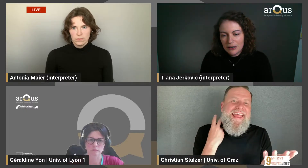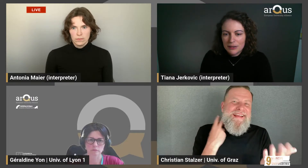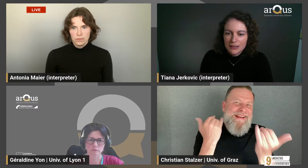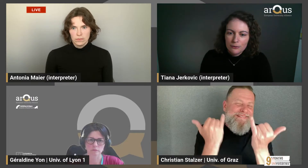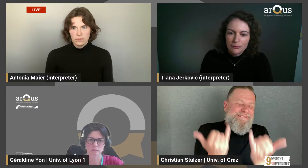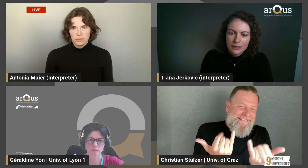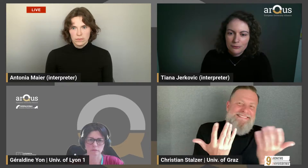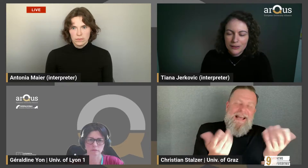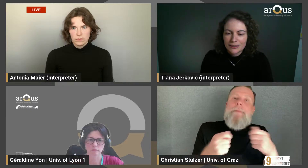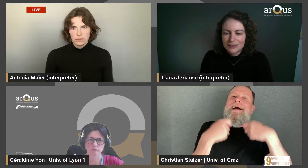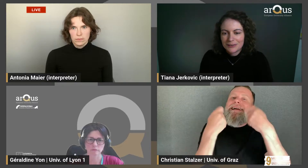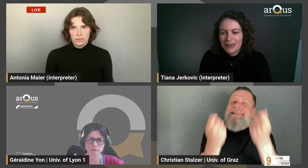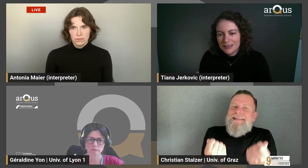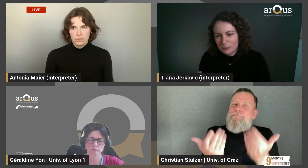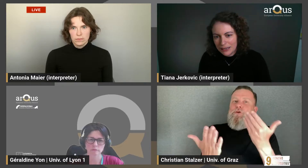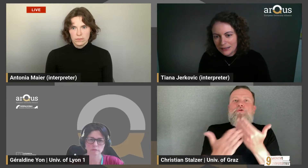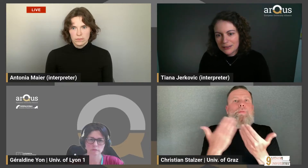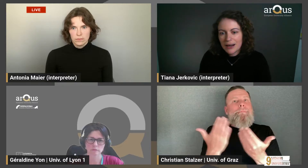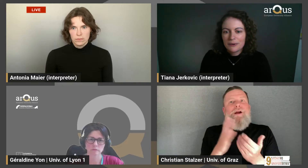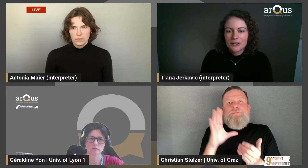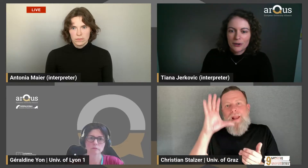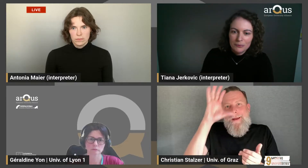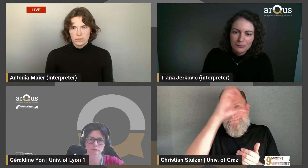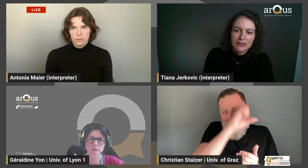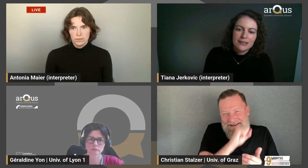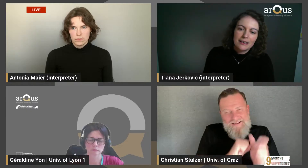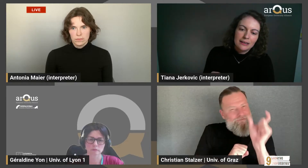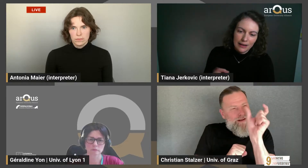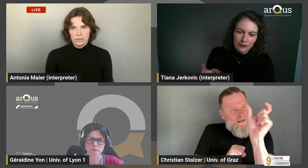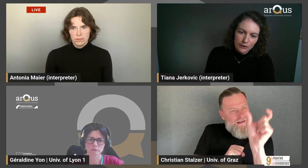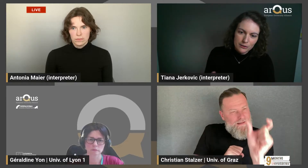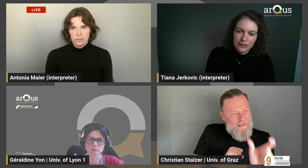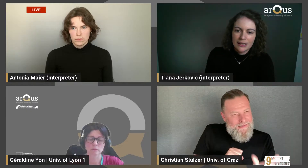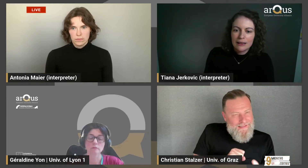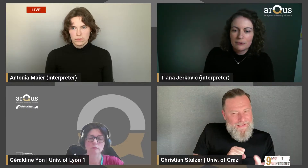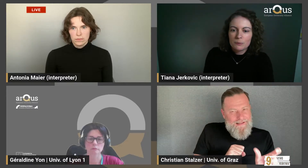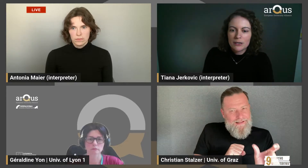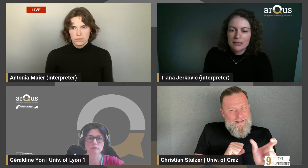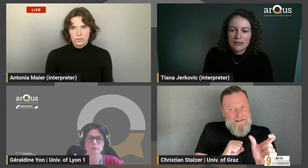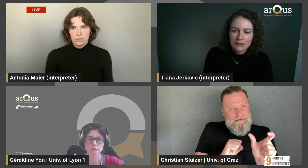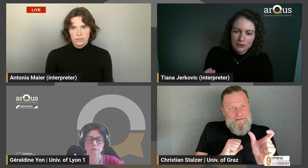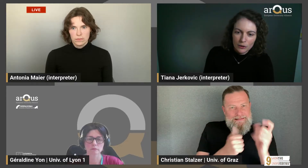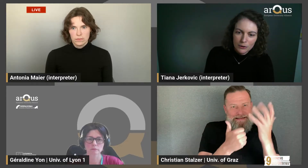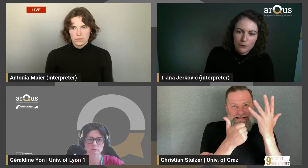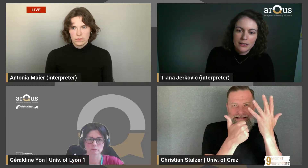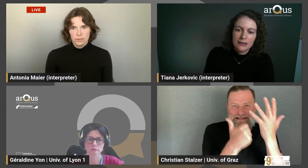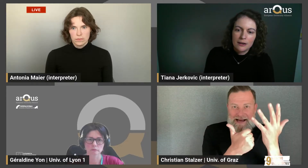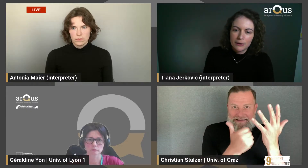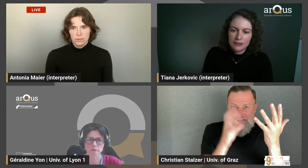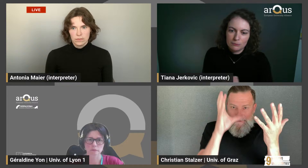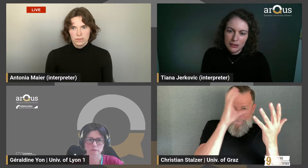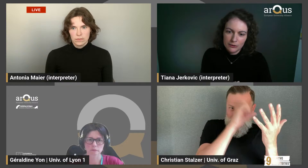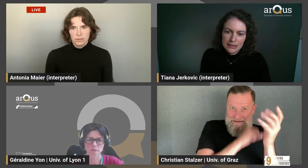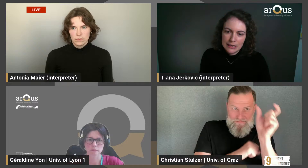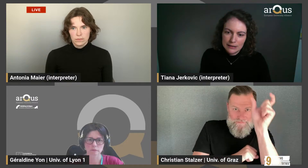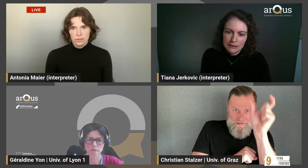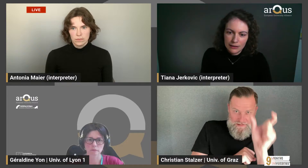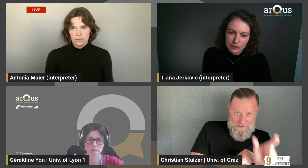it's very difficult to explain it now in German, because in our Austrian Sign Language, because it's German words, and I know it's